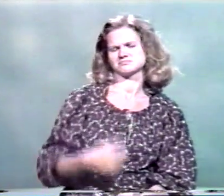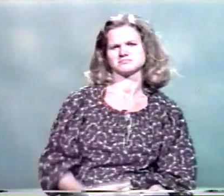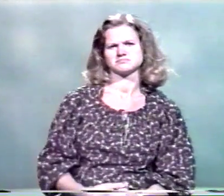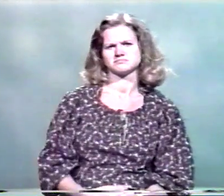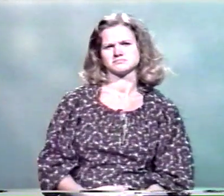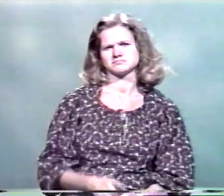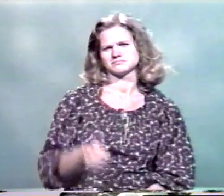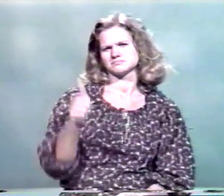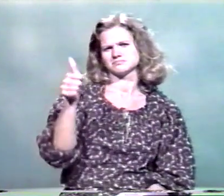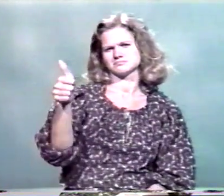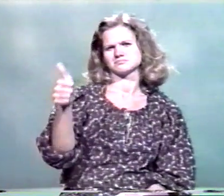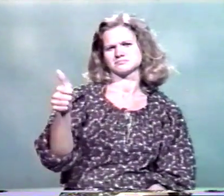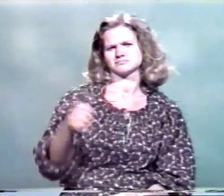Itself.